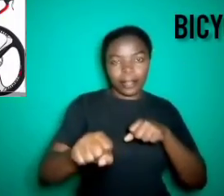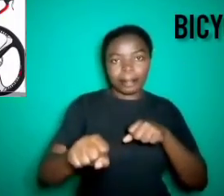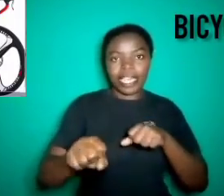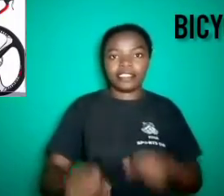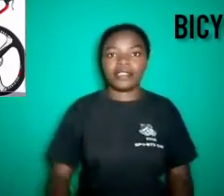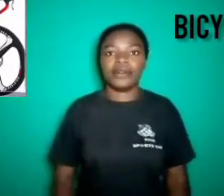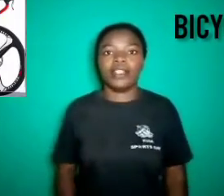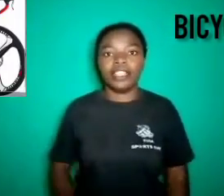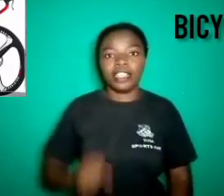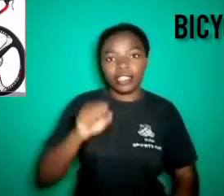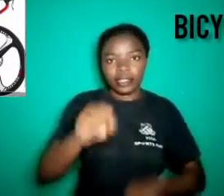Bicycle.